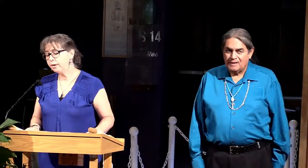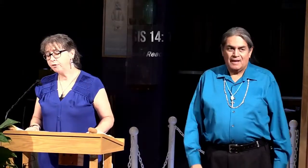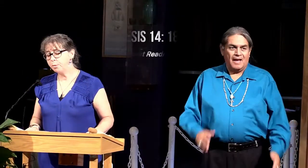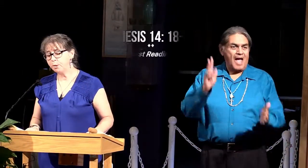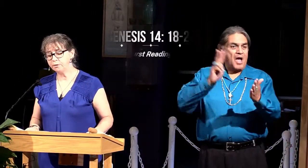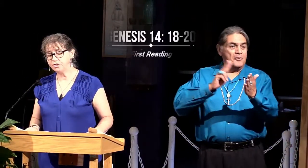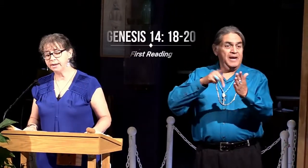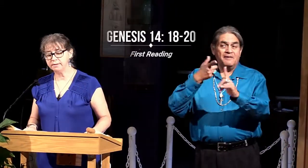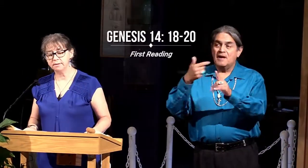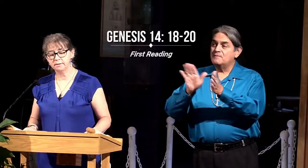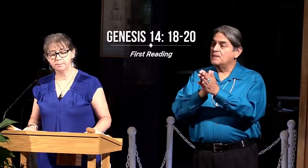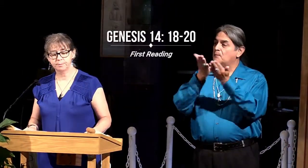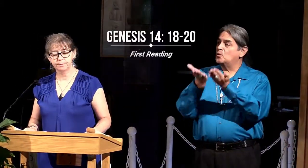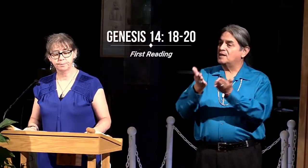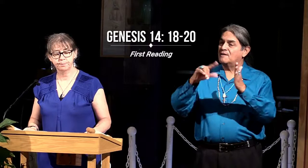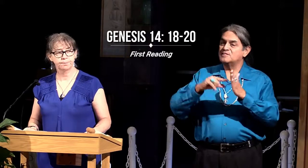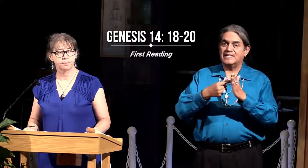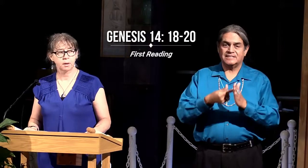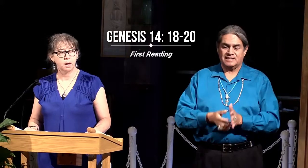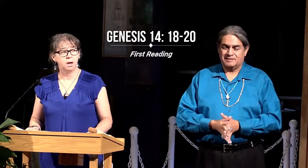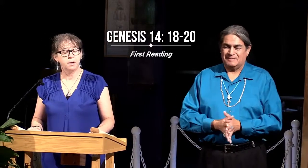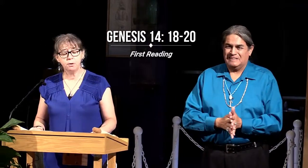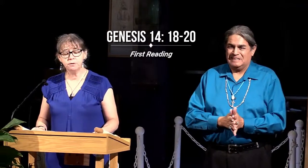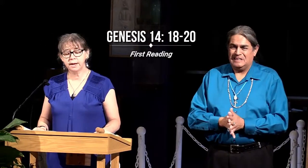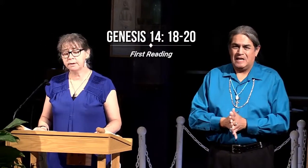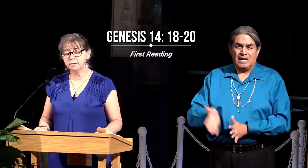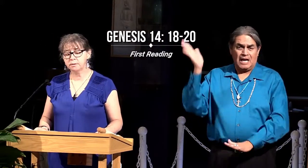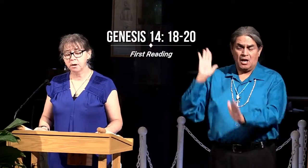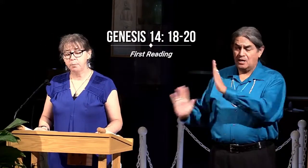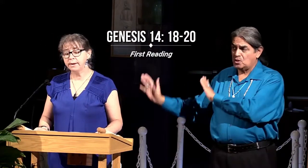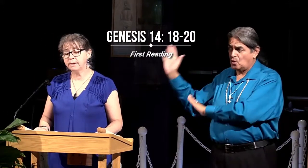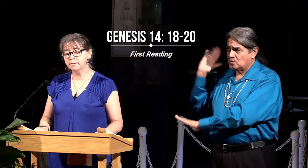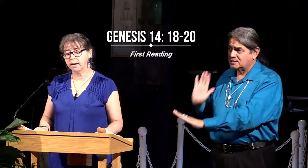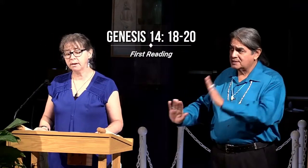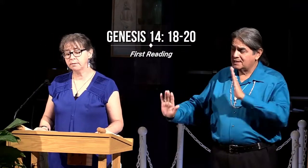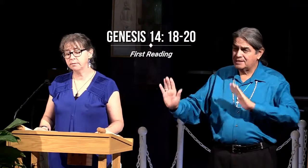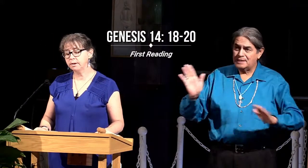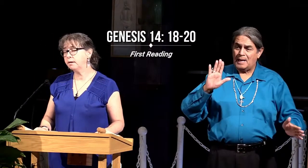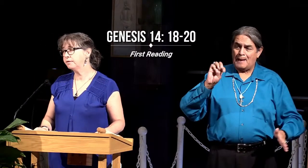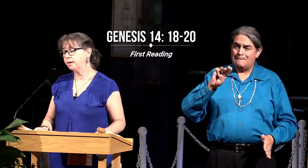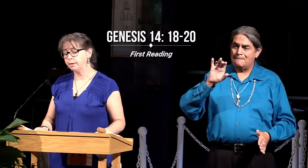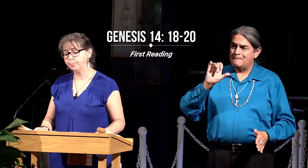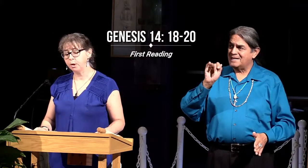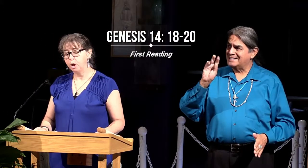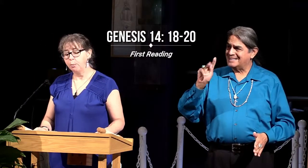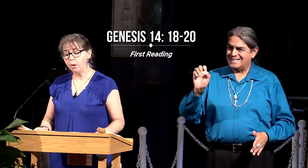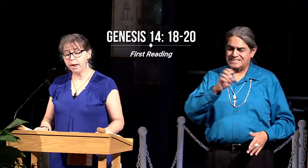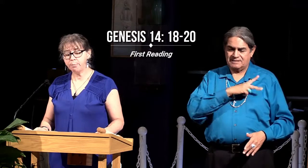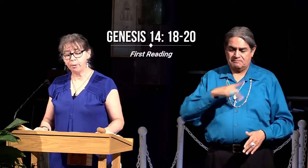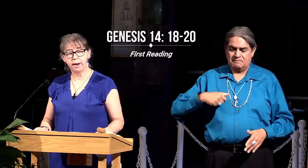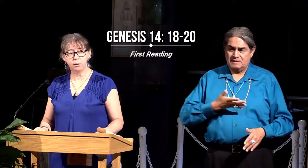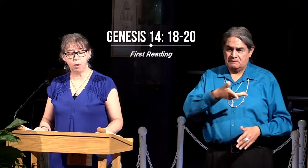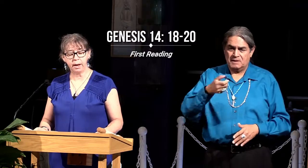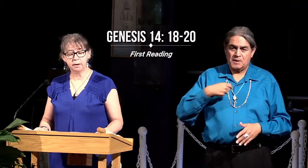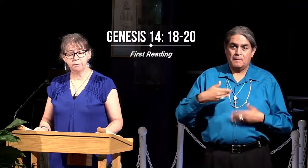A reading from the book of Genesis. In those days, Melchizedek, king of Salem, brought